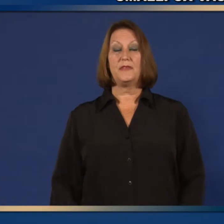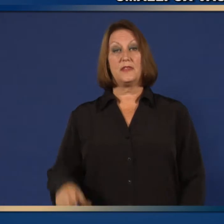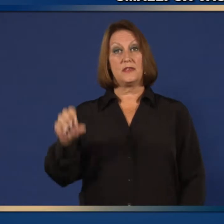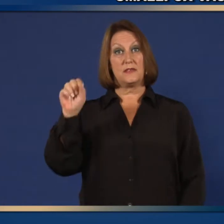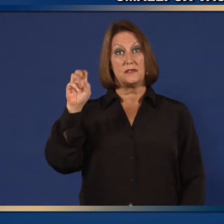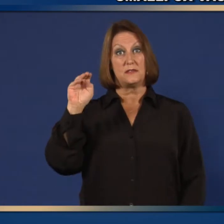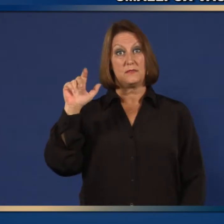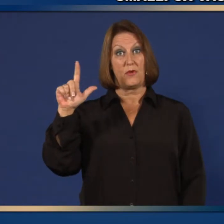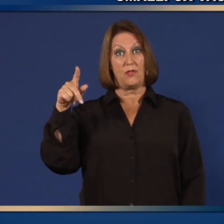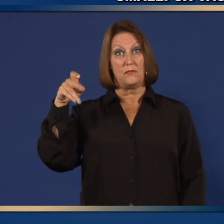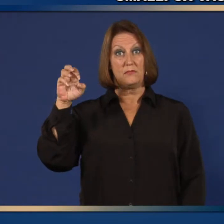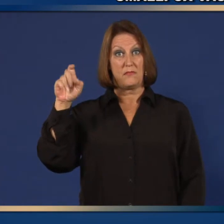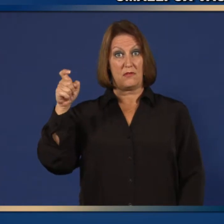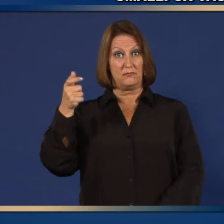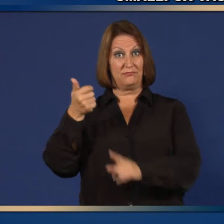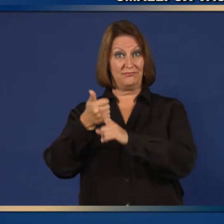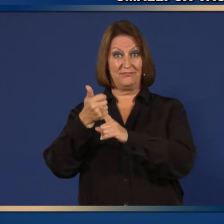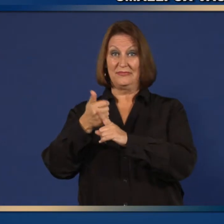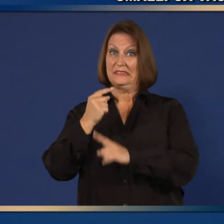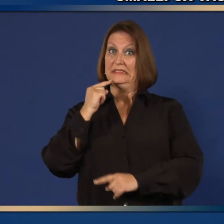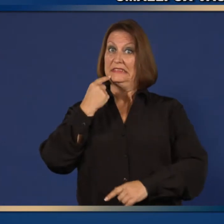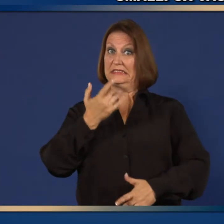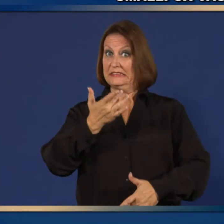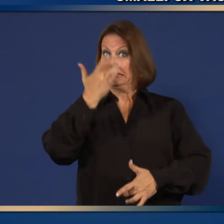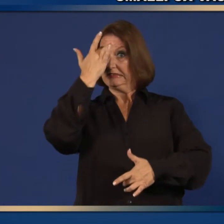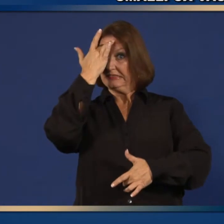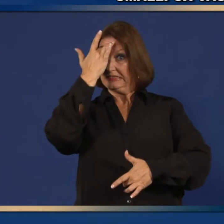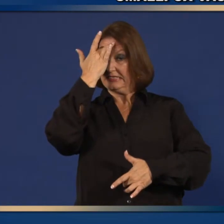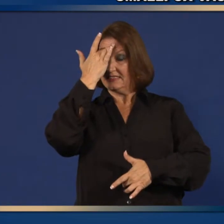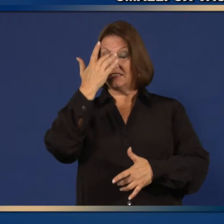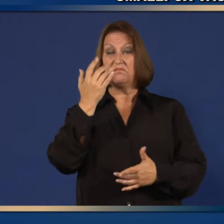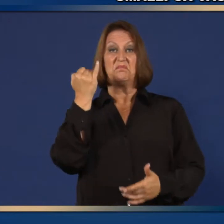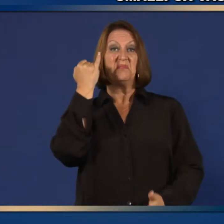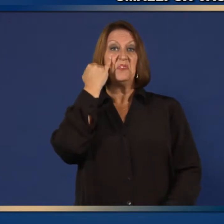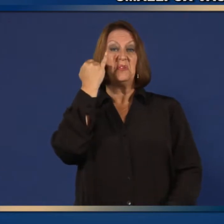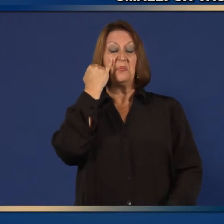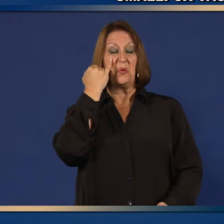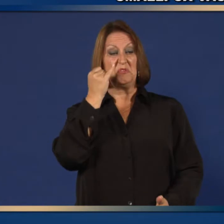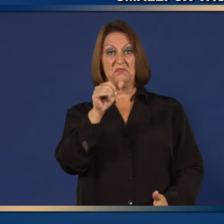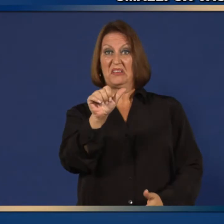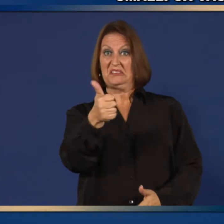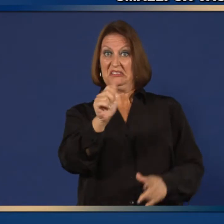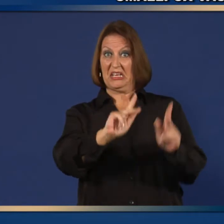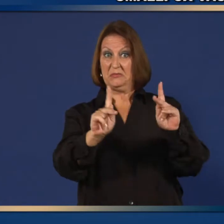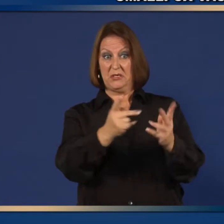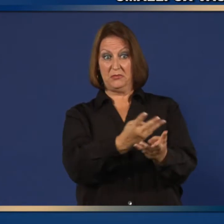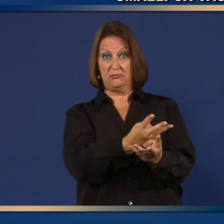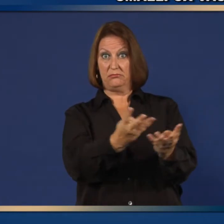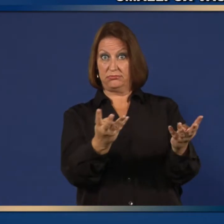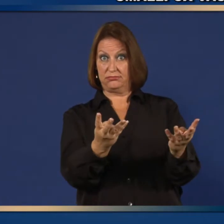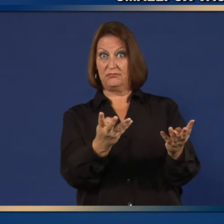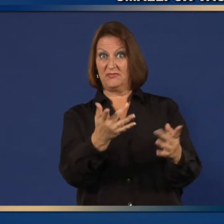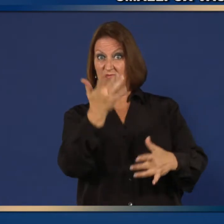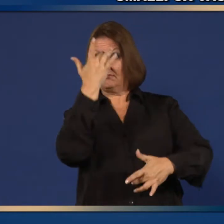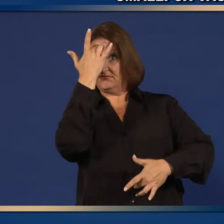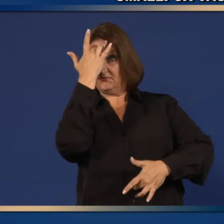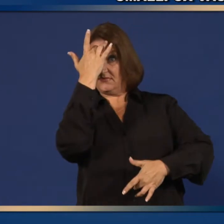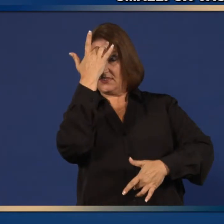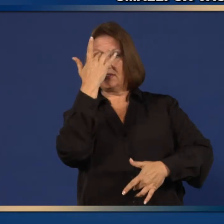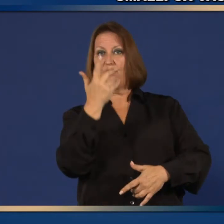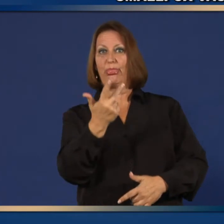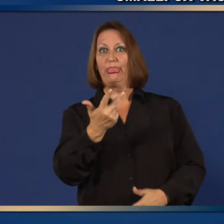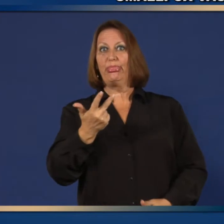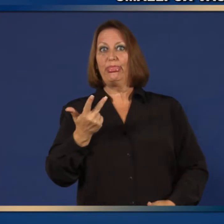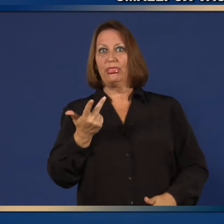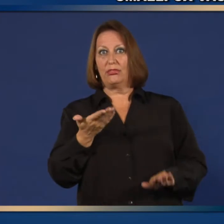Smallpox is a serious disease that can kill up to 3 out of 10 people who get it.